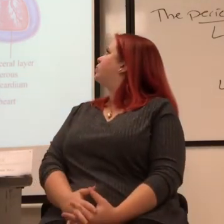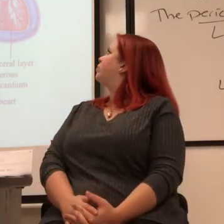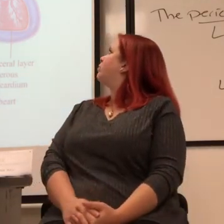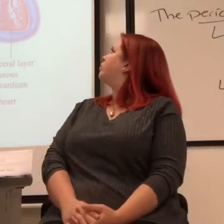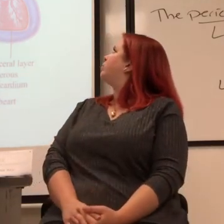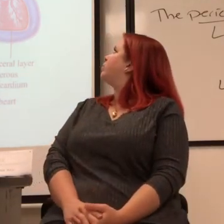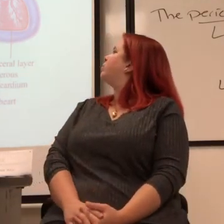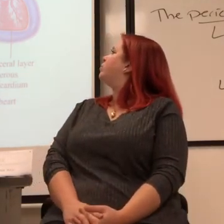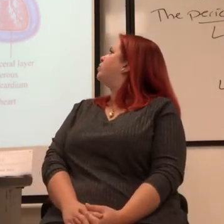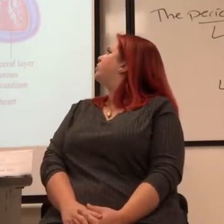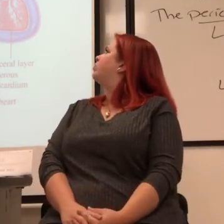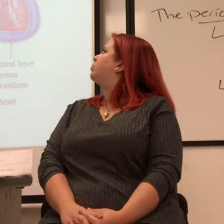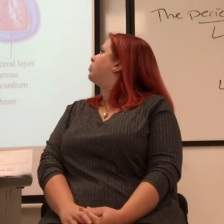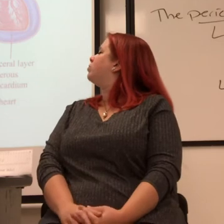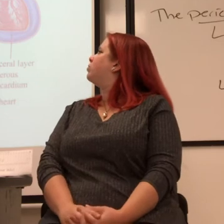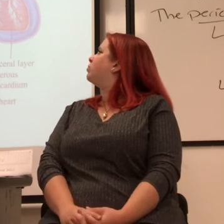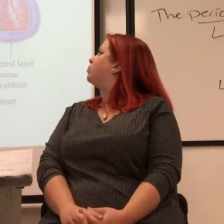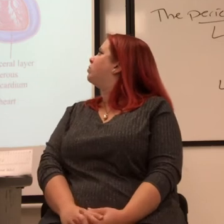Contains serous fluid.